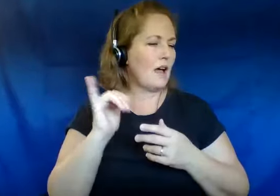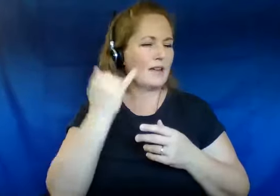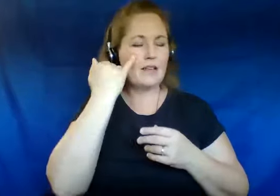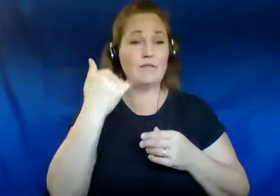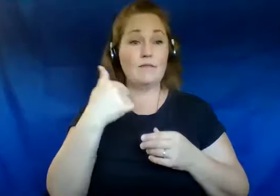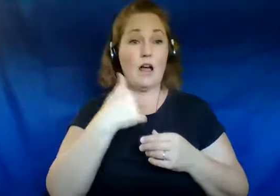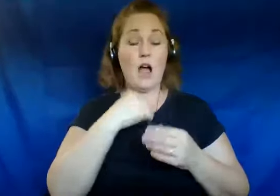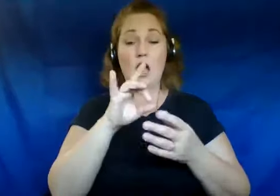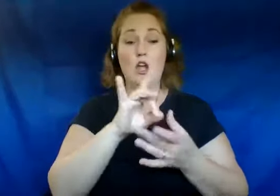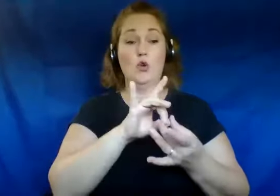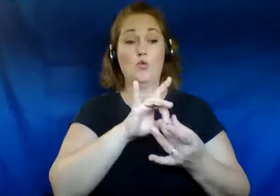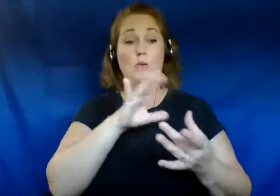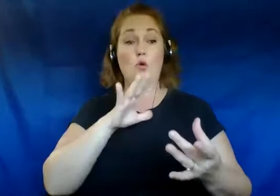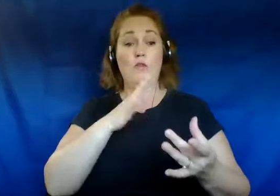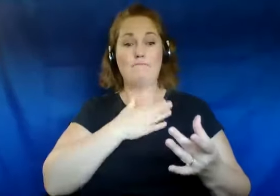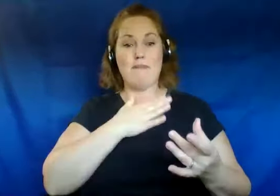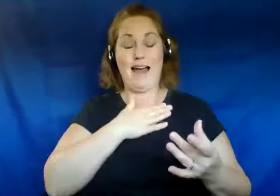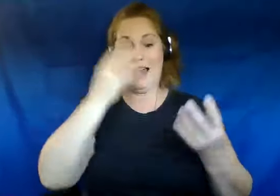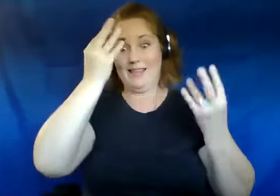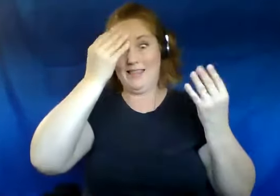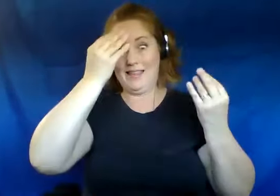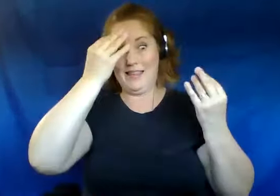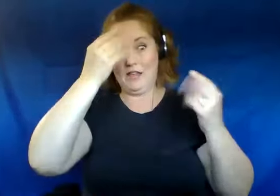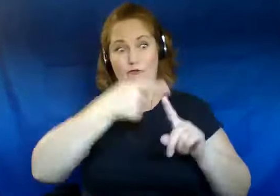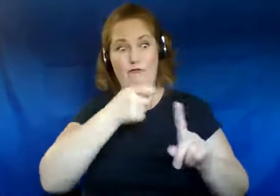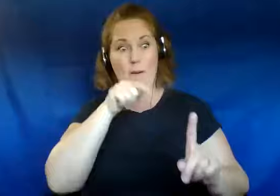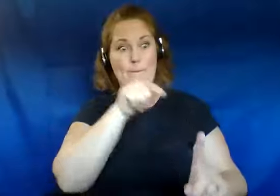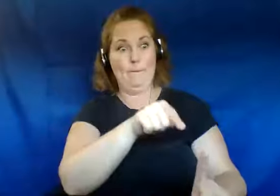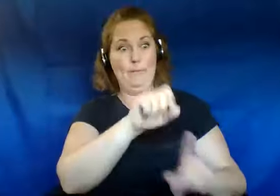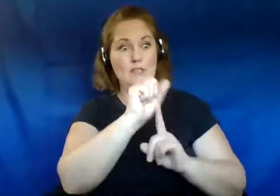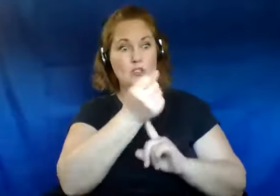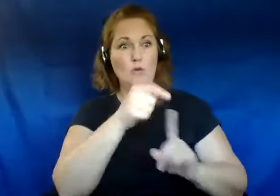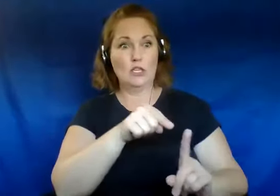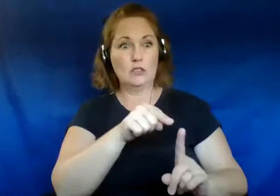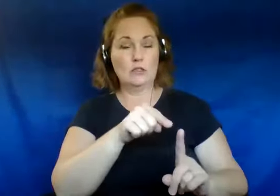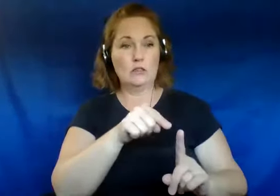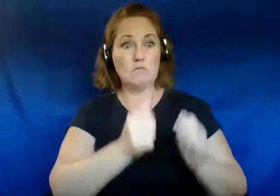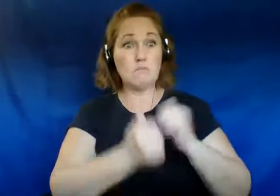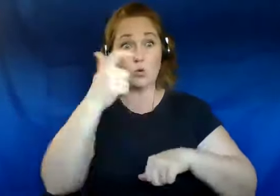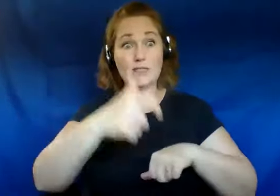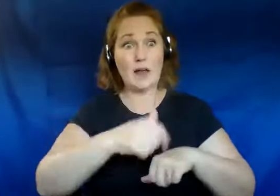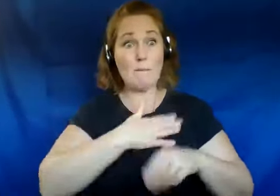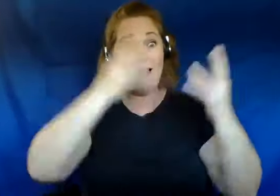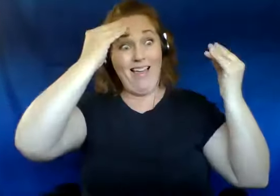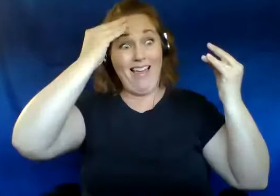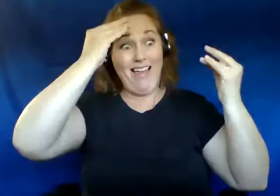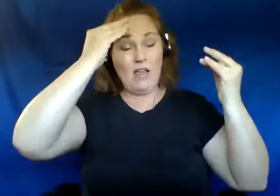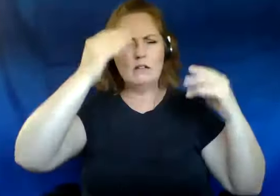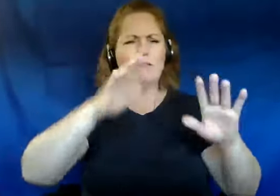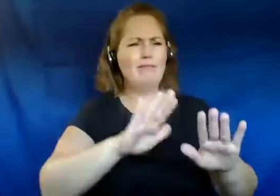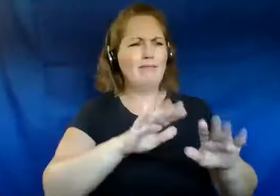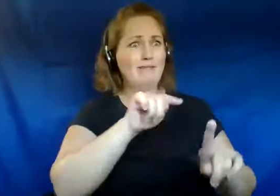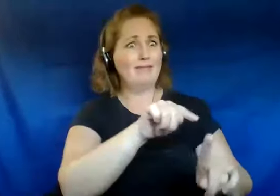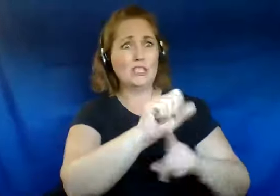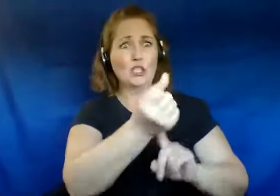my thinking from the situation. Because most of the time, it's not about me. It's just